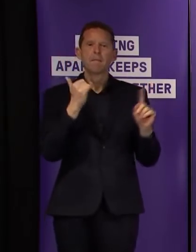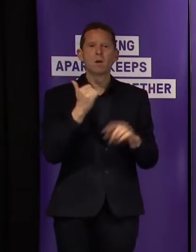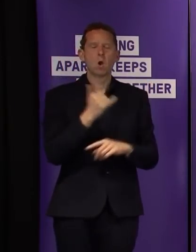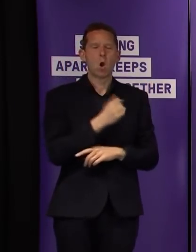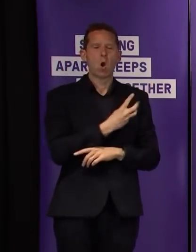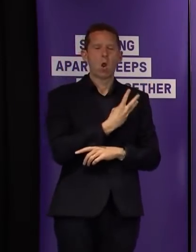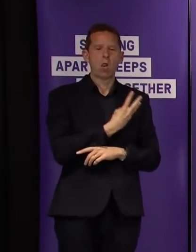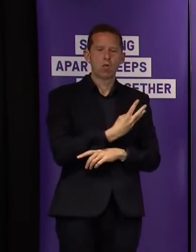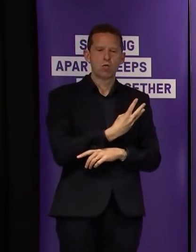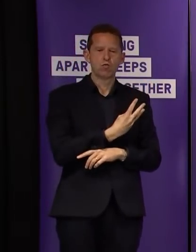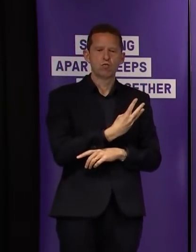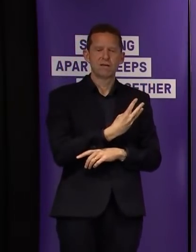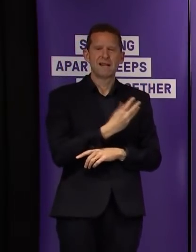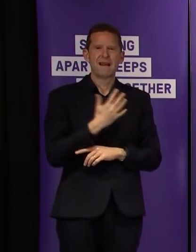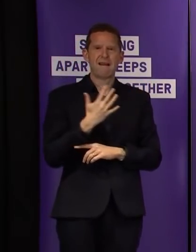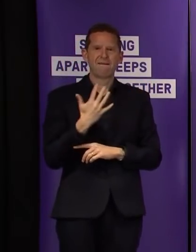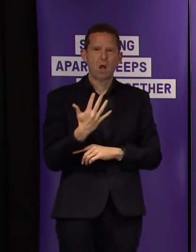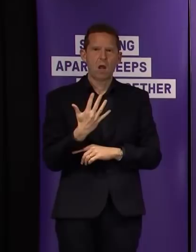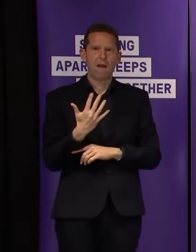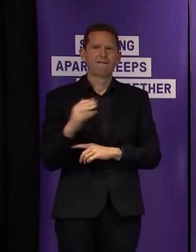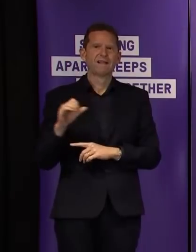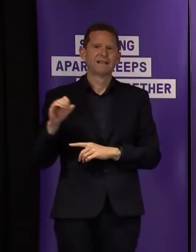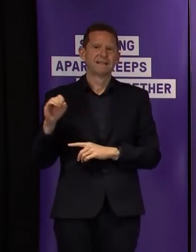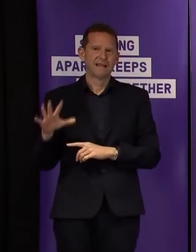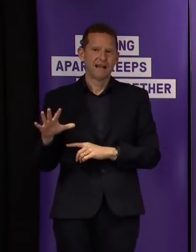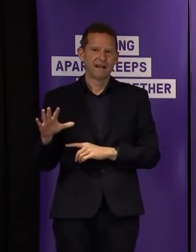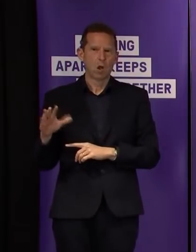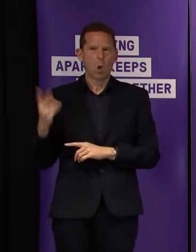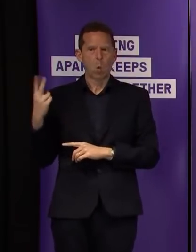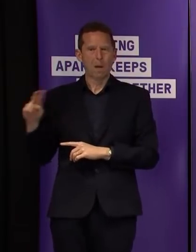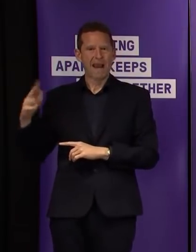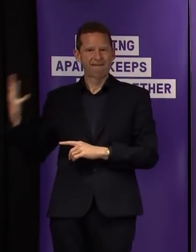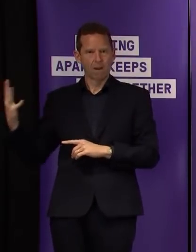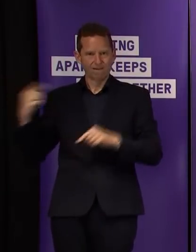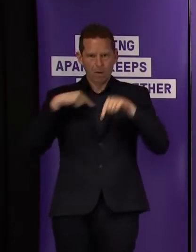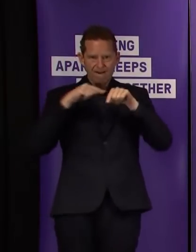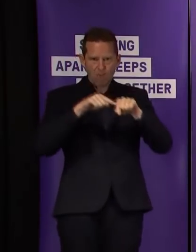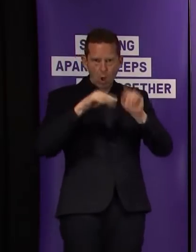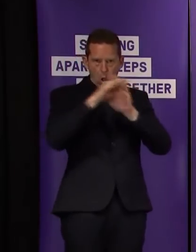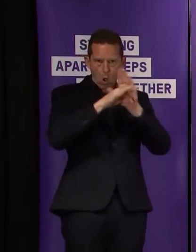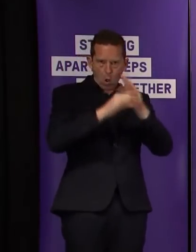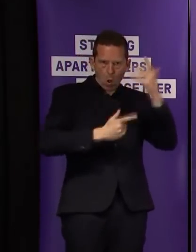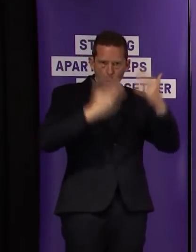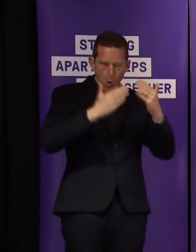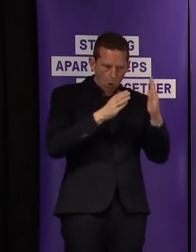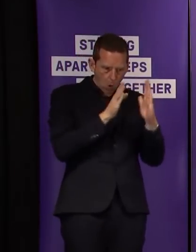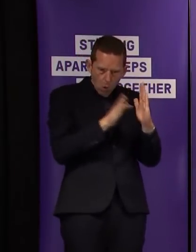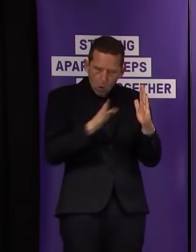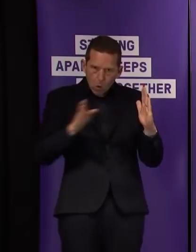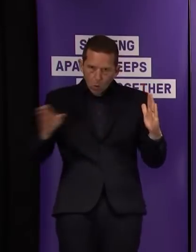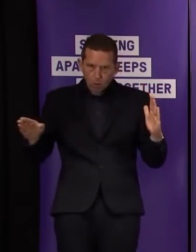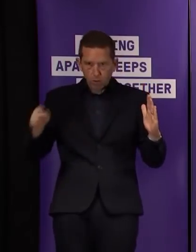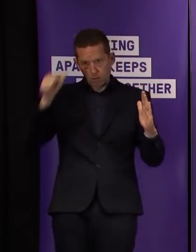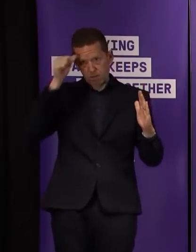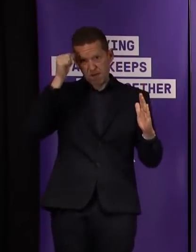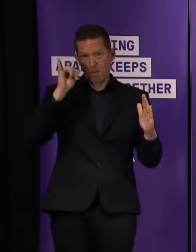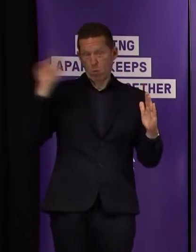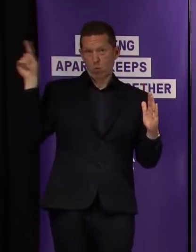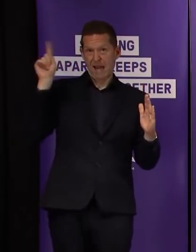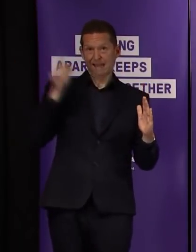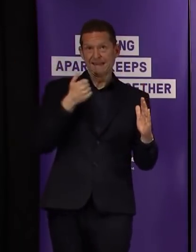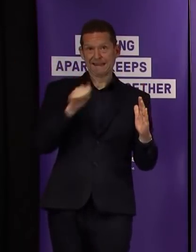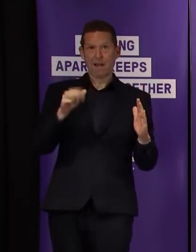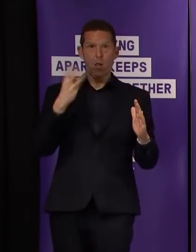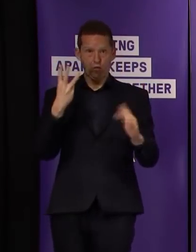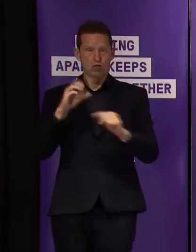3, 5, 10, and 25 are the four that were put, and the key point about 25 is, well, we're at 63 just for today. Our